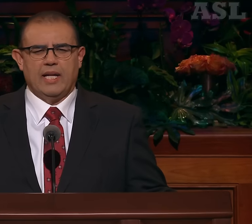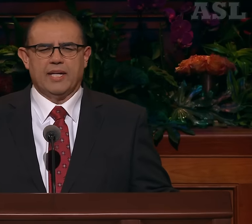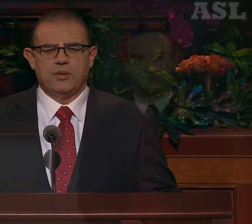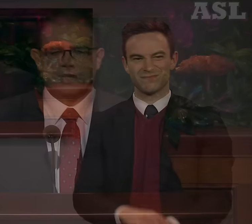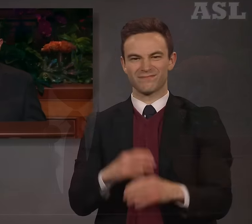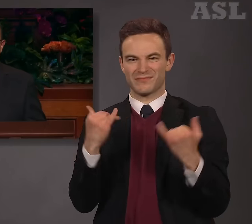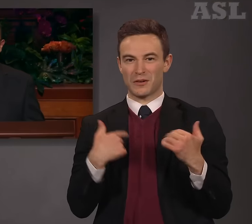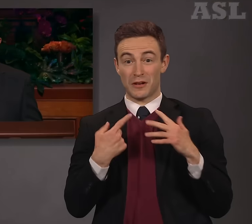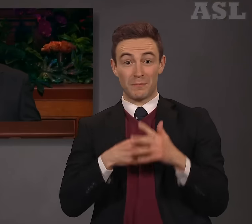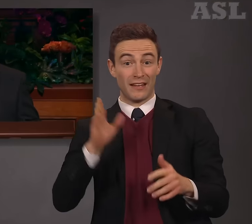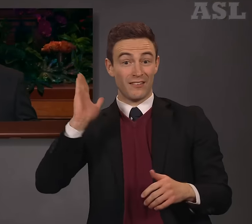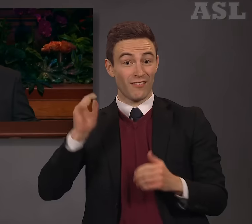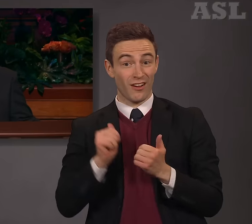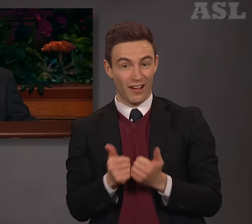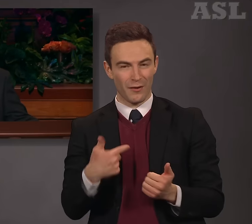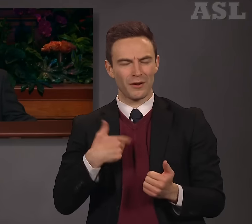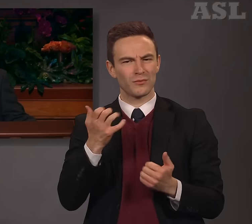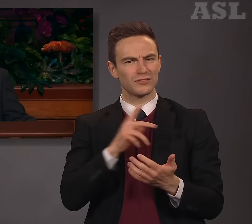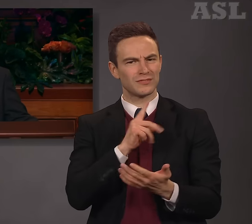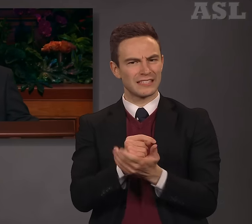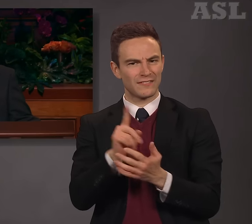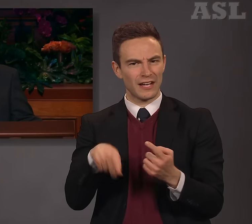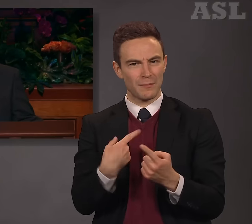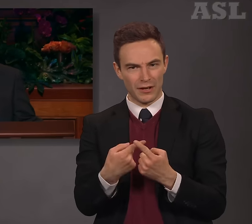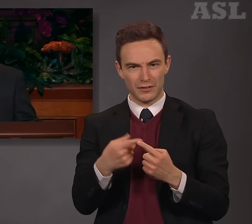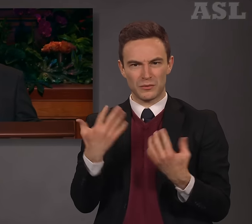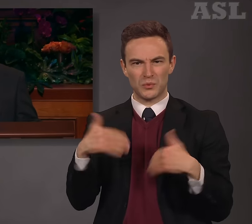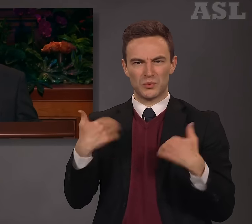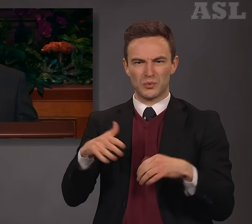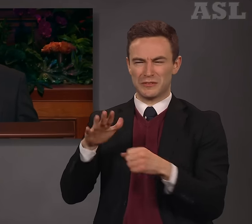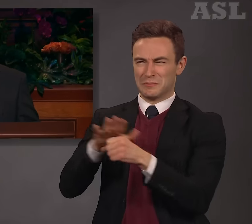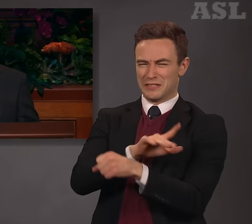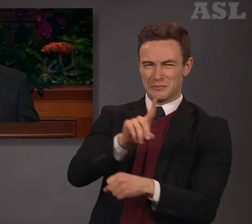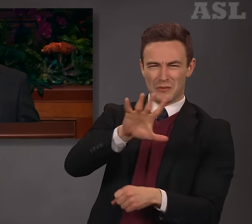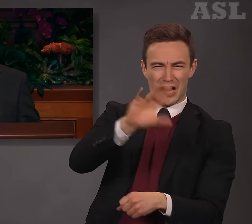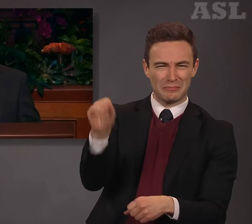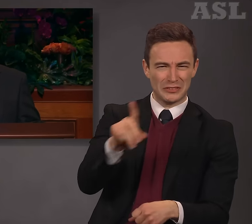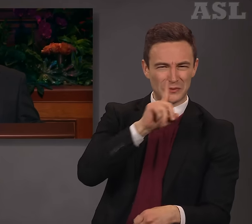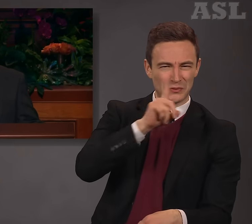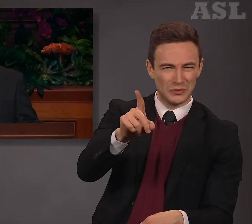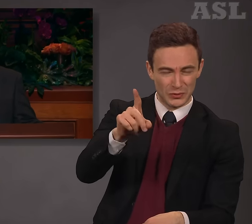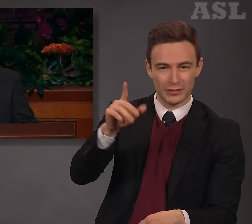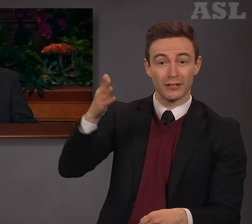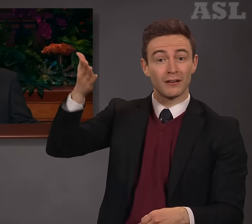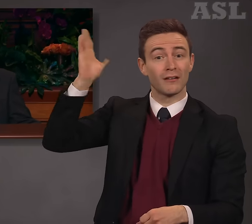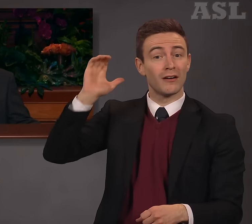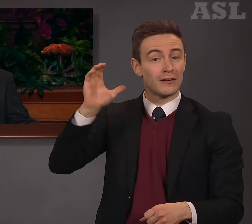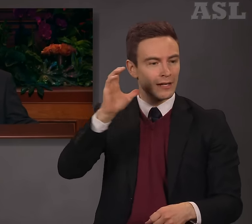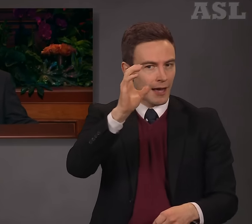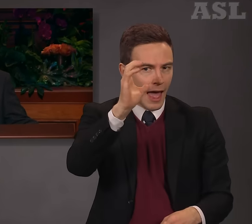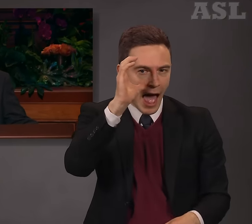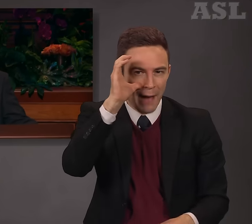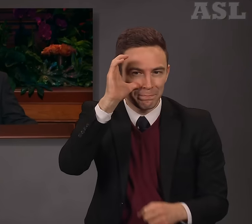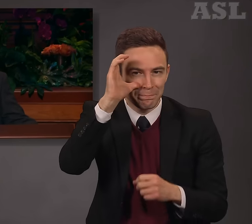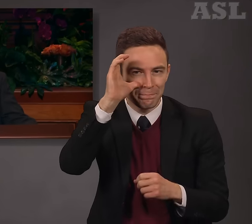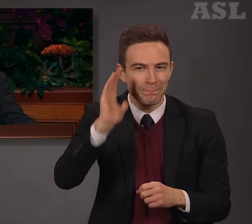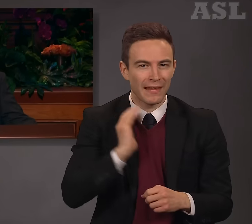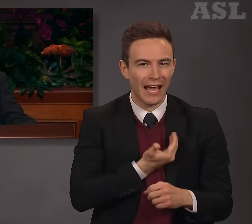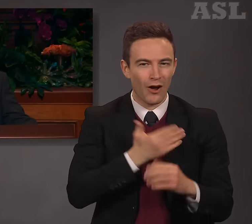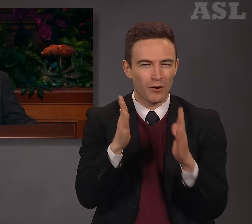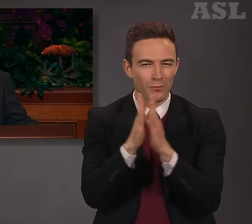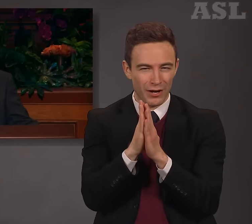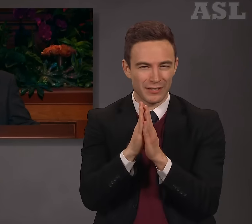Today I would like to begin by testifying of the complete certainty within my heart that God hears our prayers and answers them